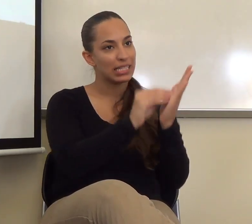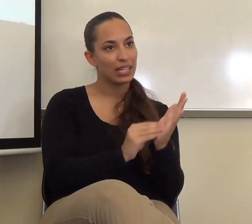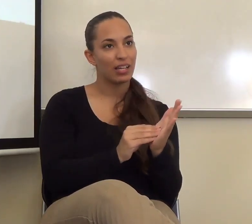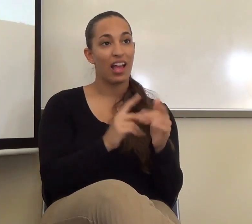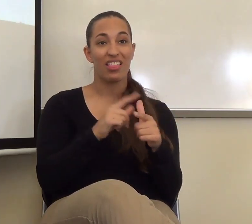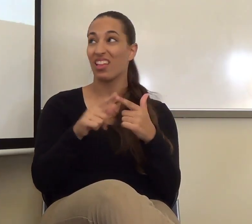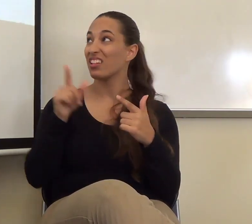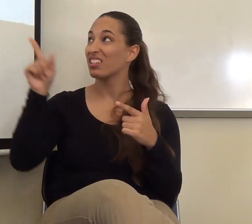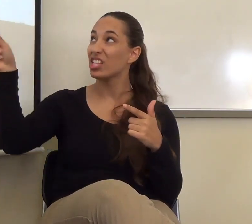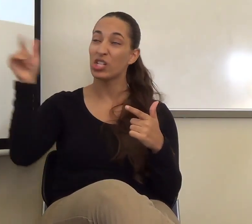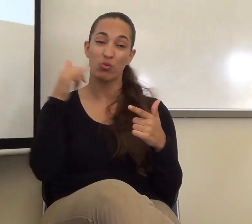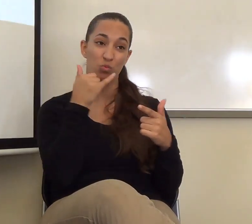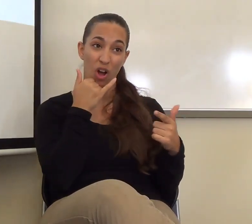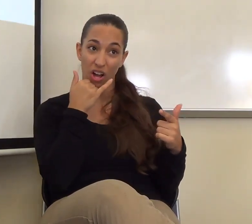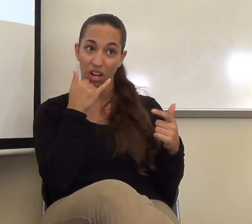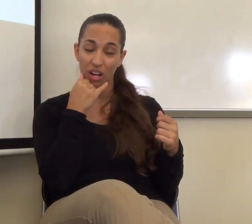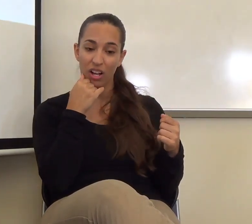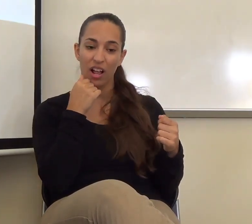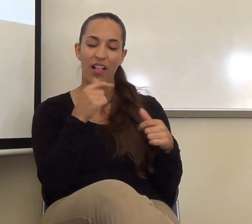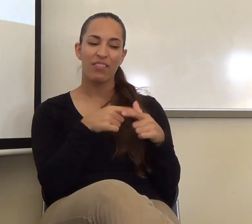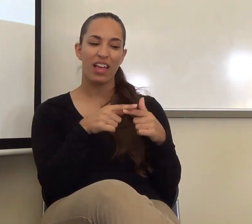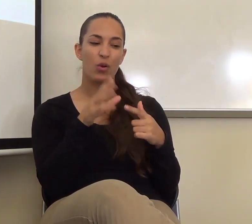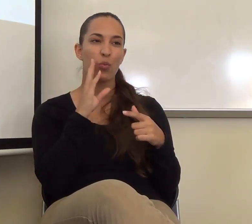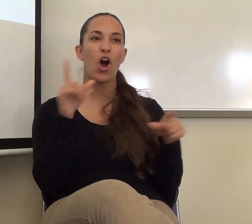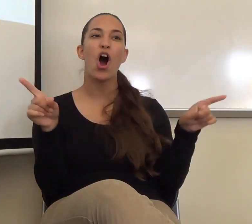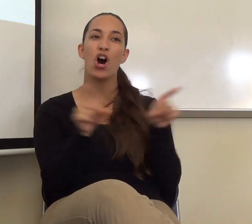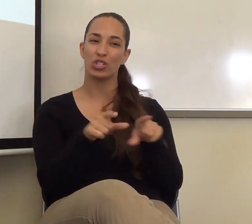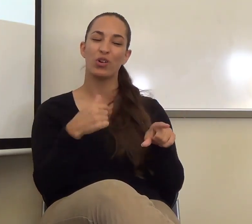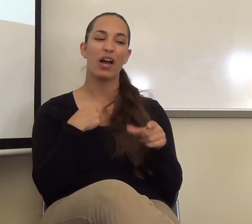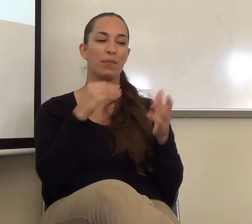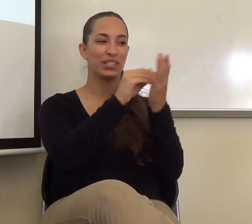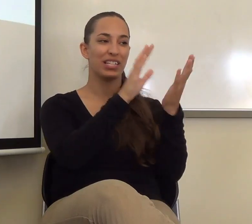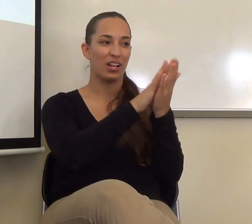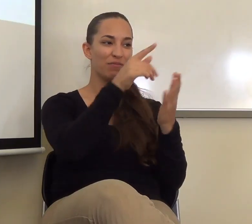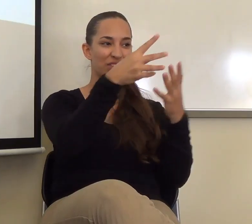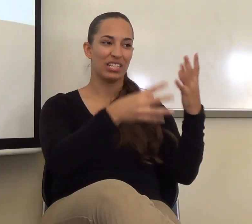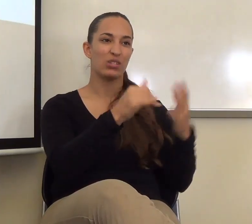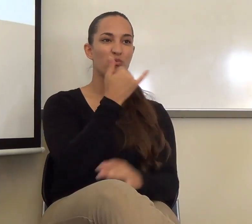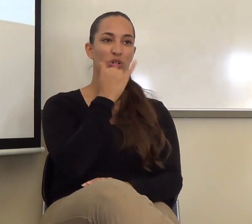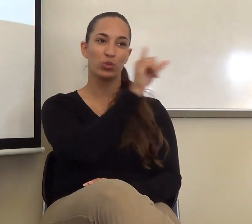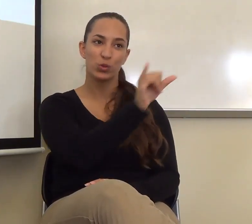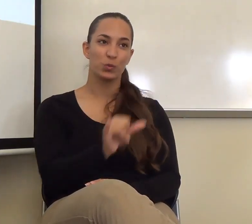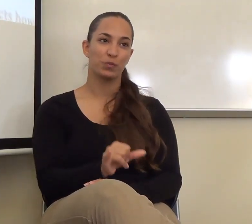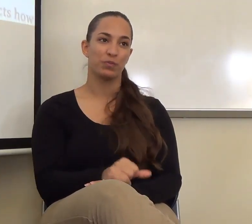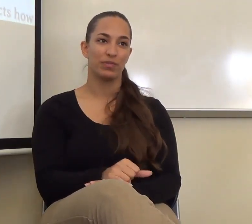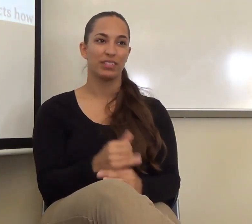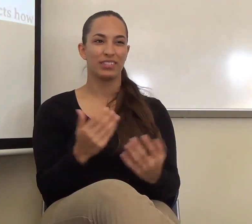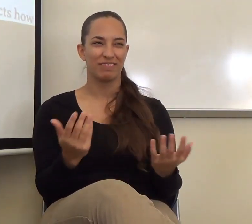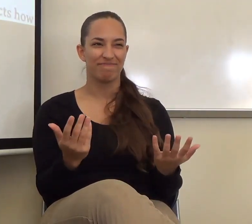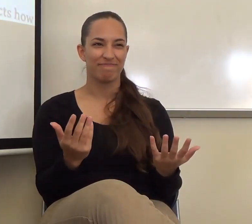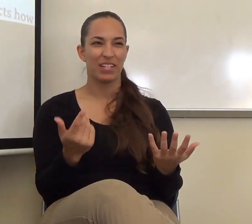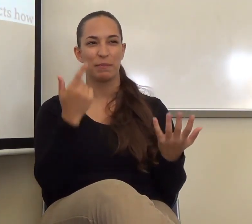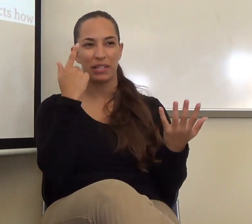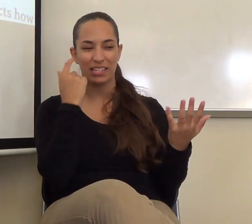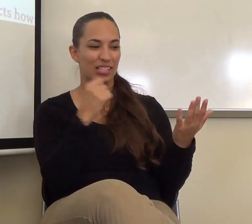wrong, then I'm going to also mark this wrong. You see what I'm saying? So